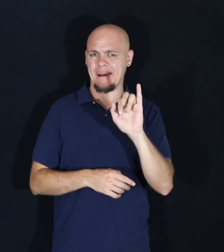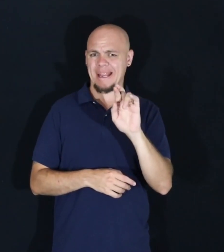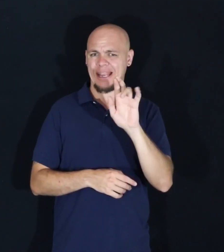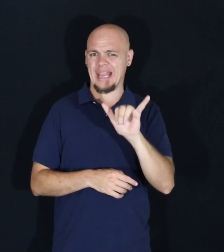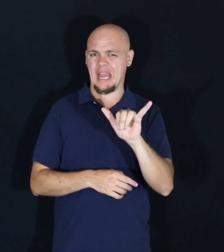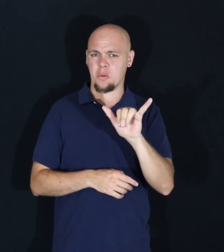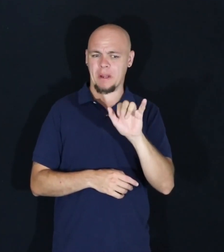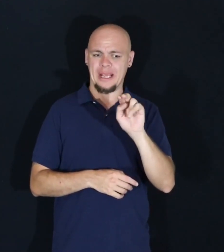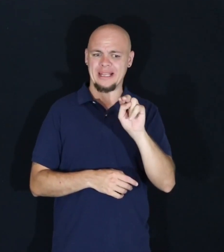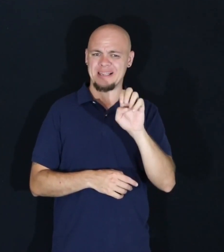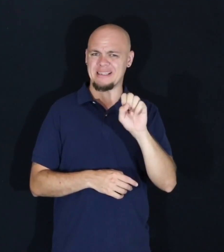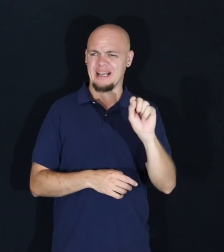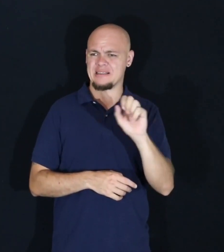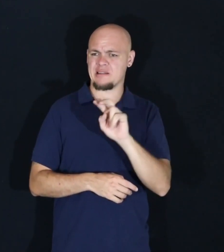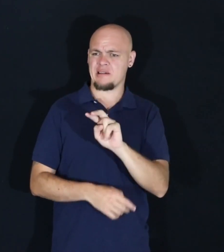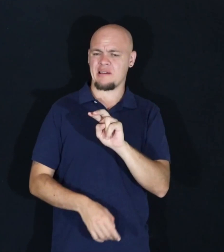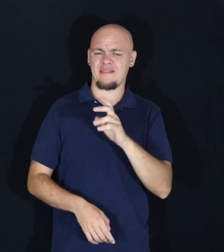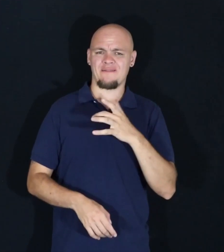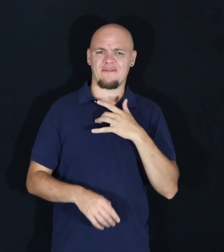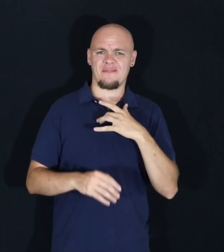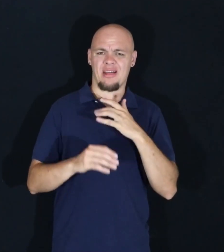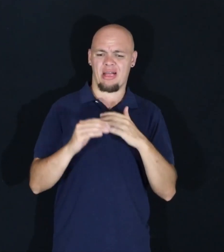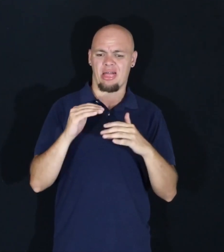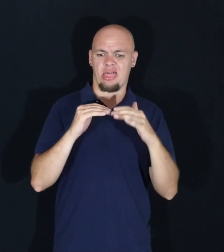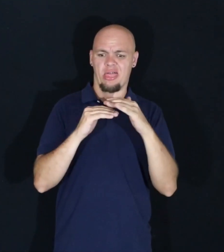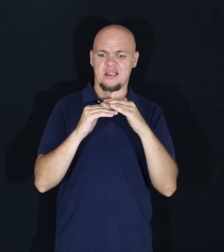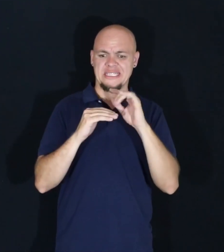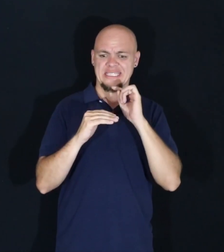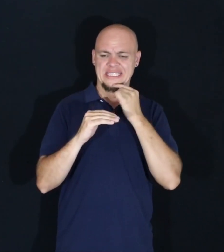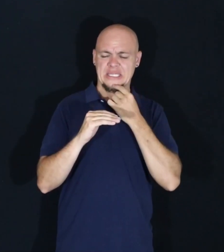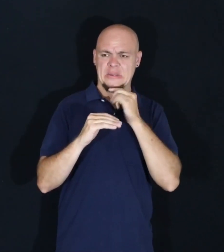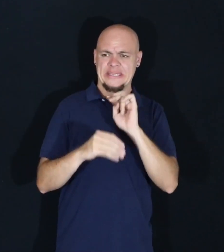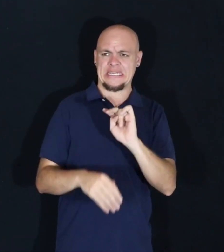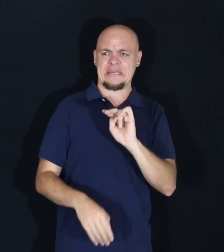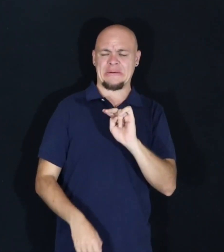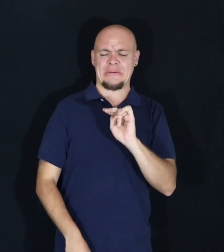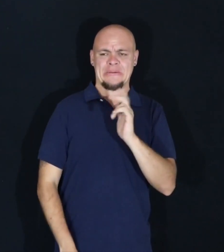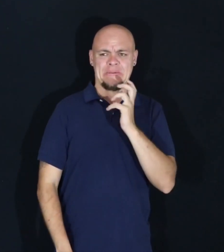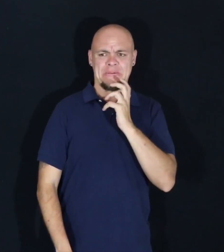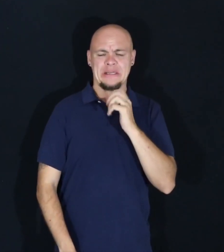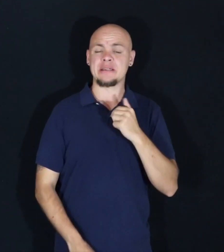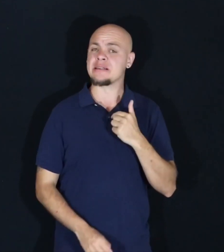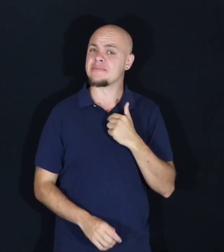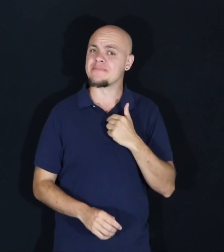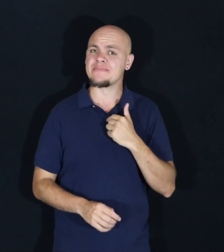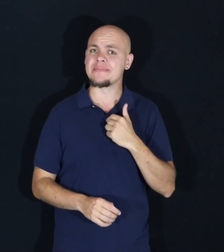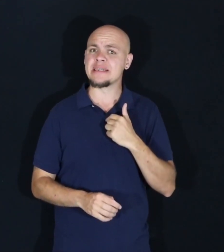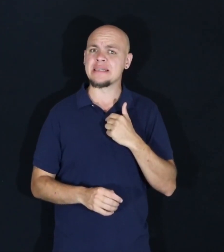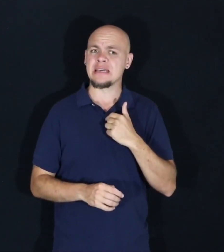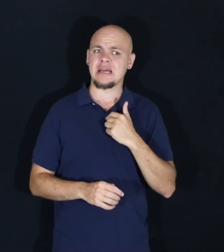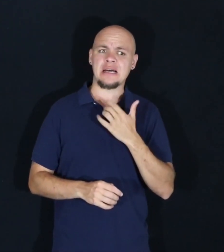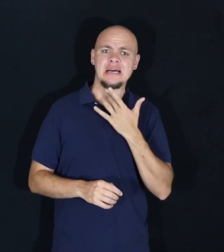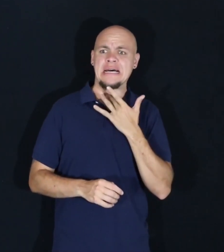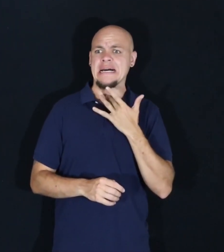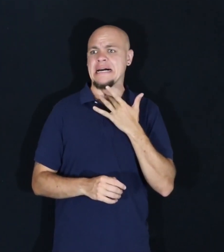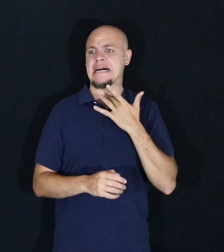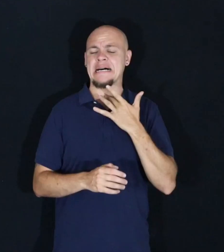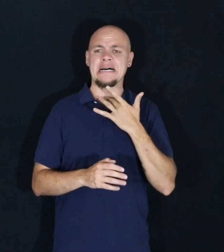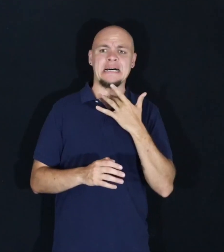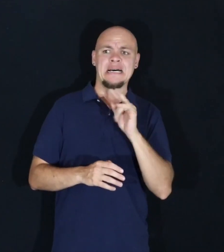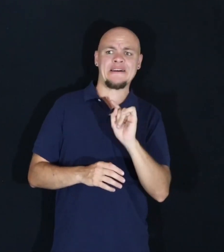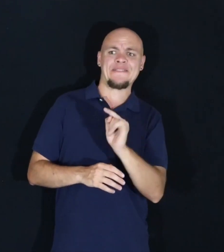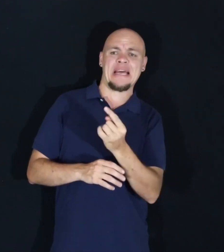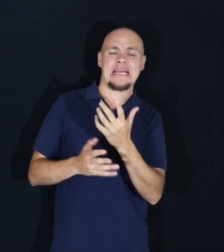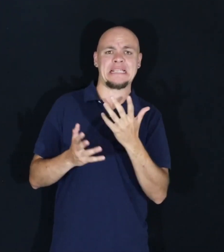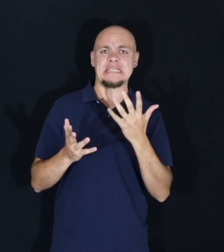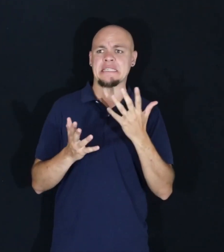brought a new layer of seriousness to our friendship. I was afraid of doing anything that could possibly offend them